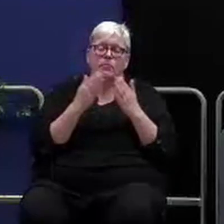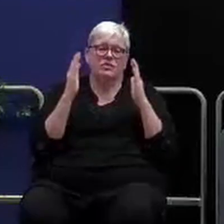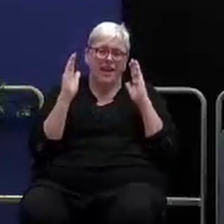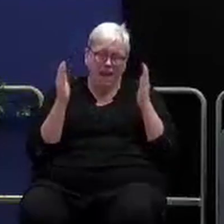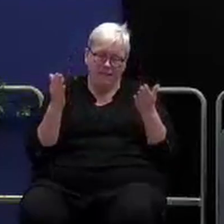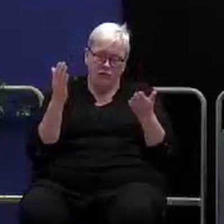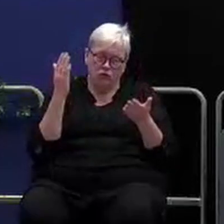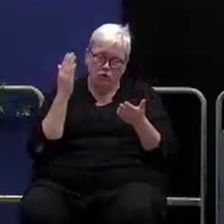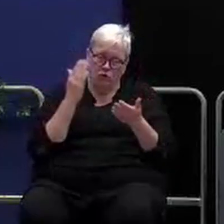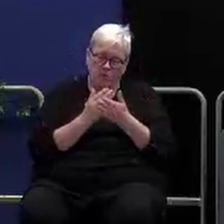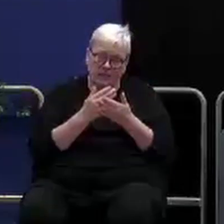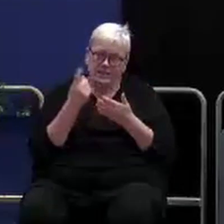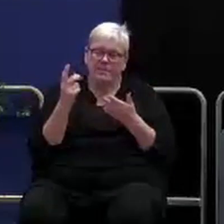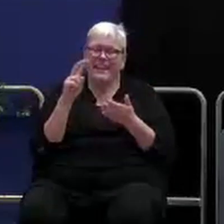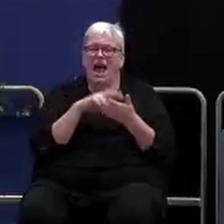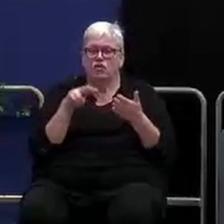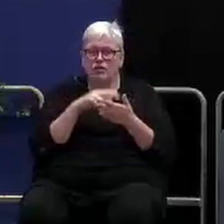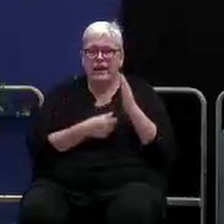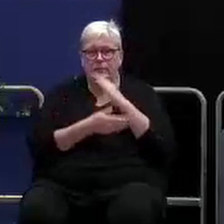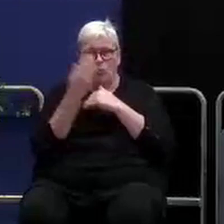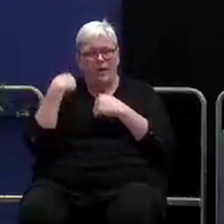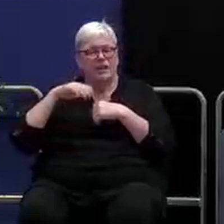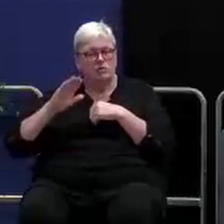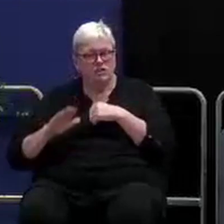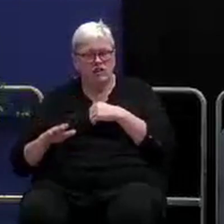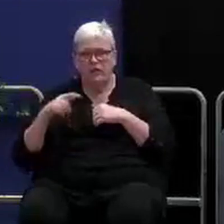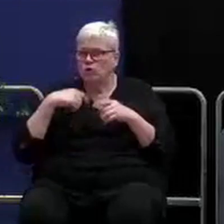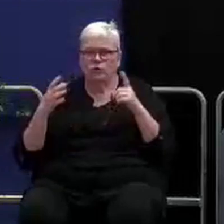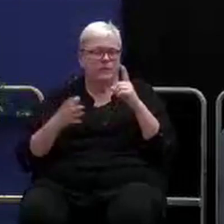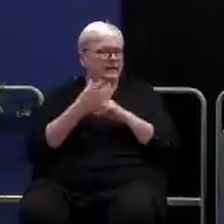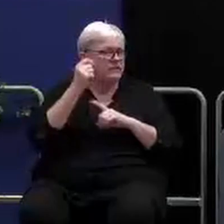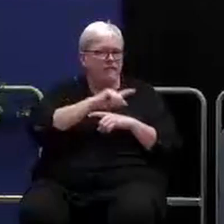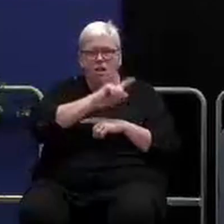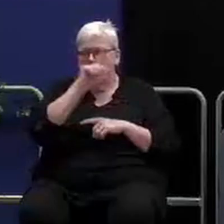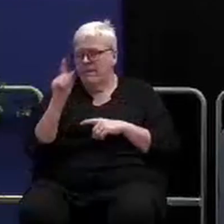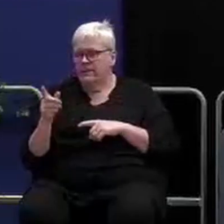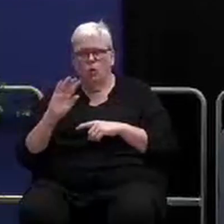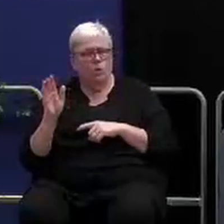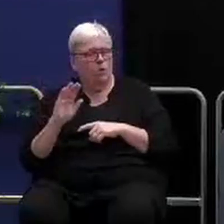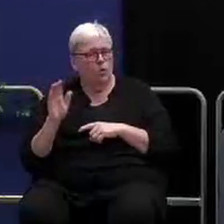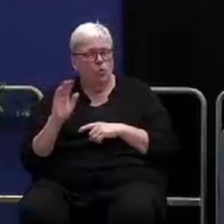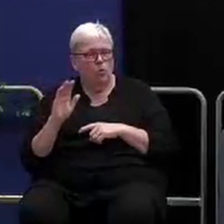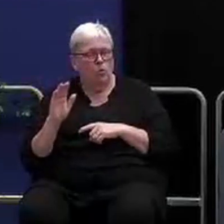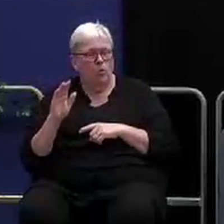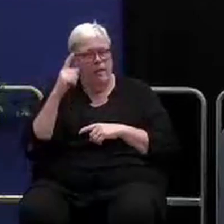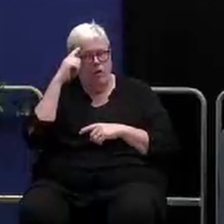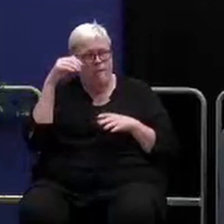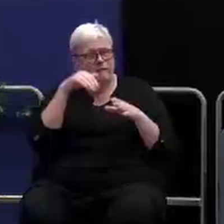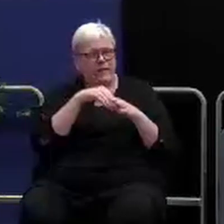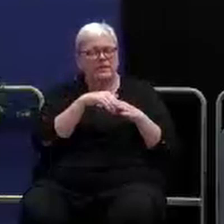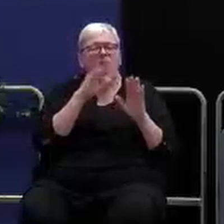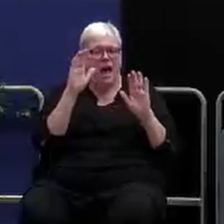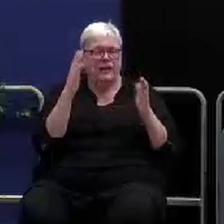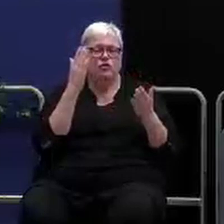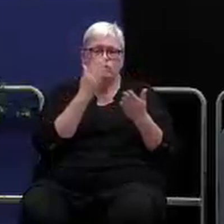books that I read as a child. They couldn't be things I discovered later and thought would fit. They had to be